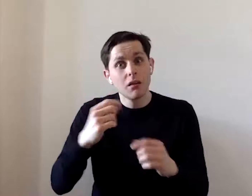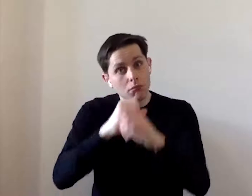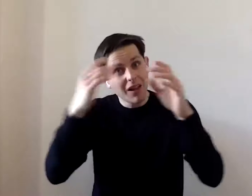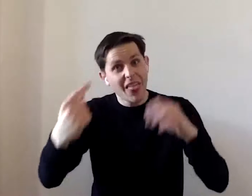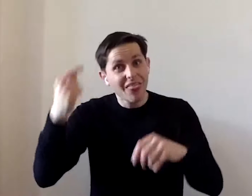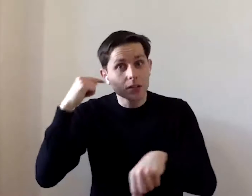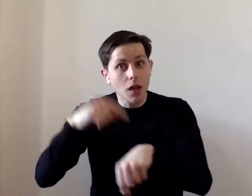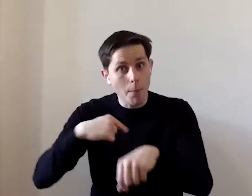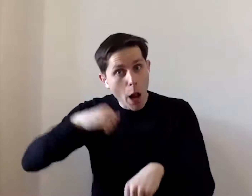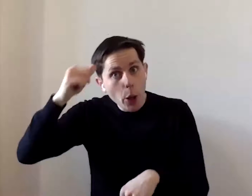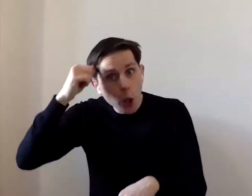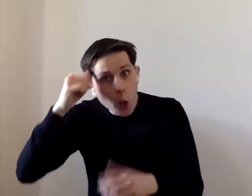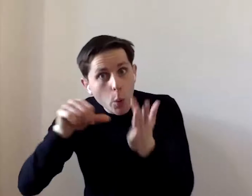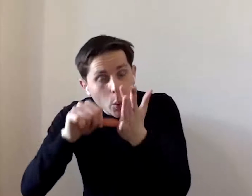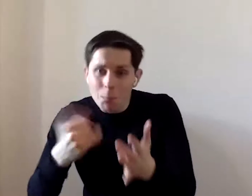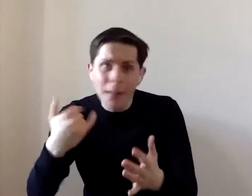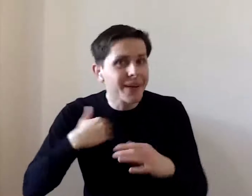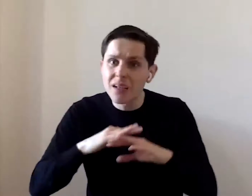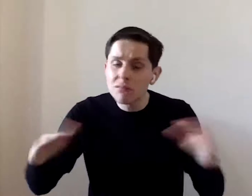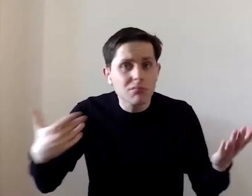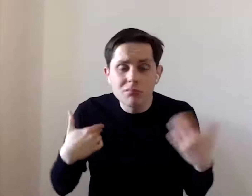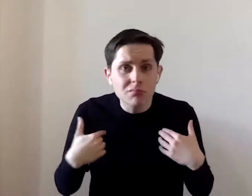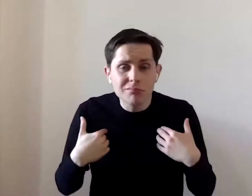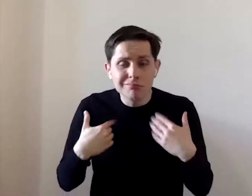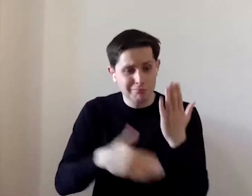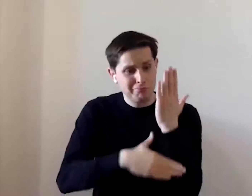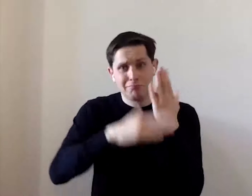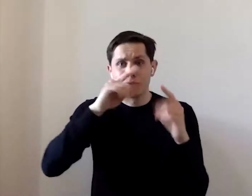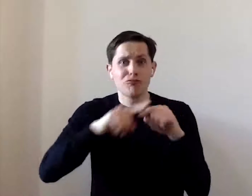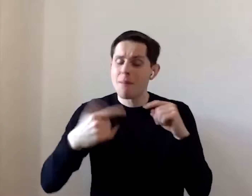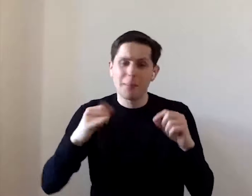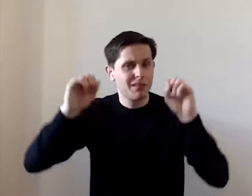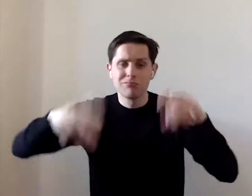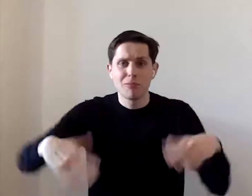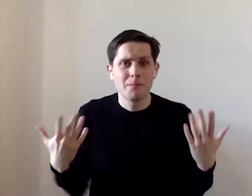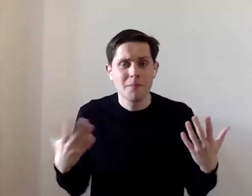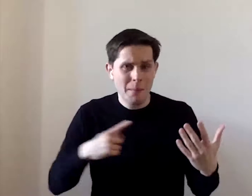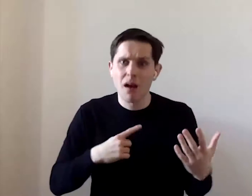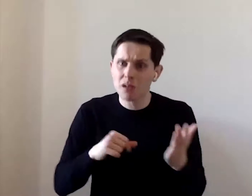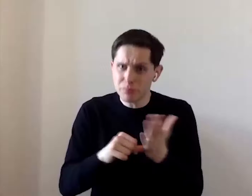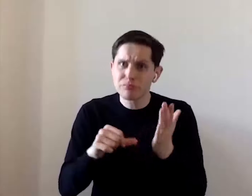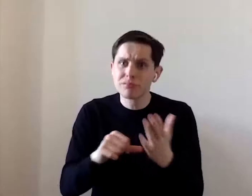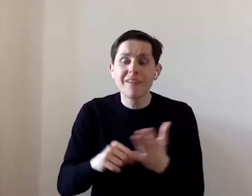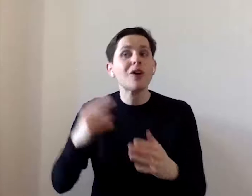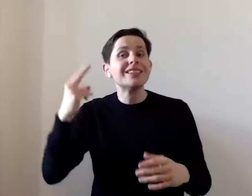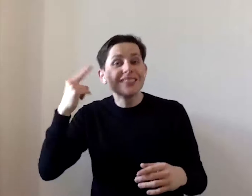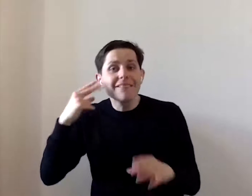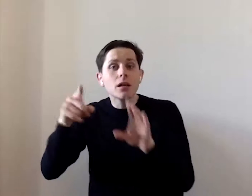I have carried on the process knowing how difficult it was going to be? You know, if young deaf people want to